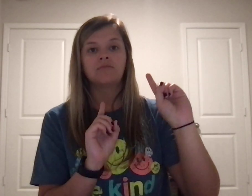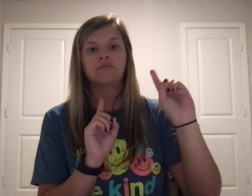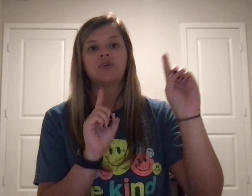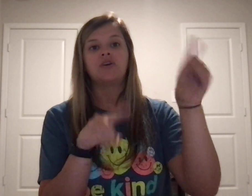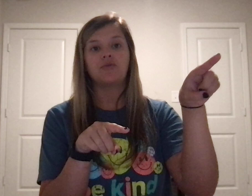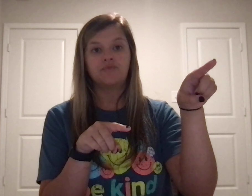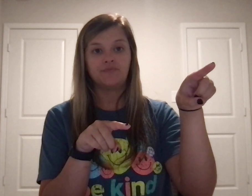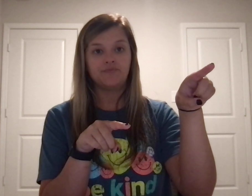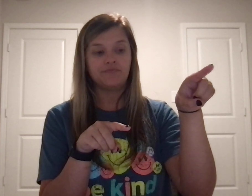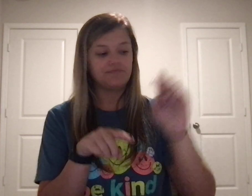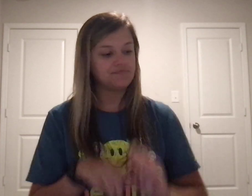Go.